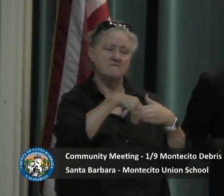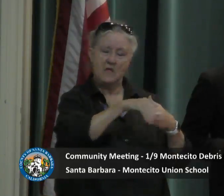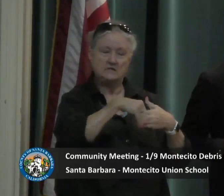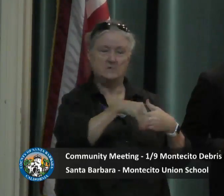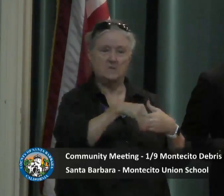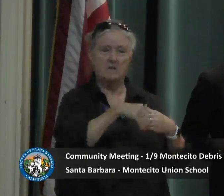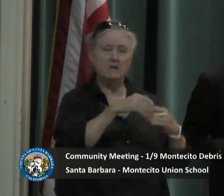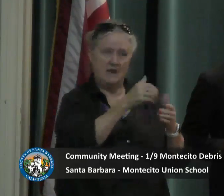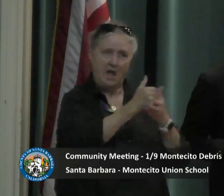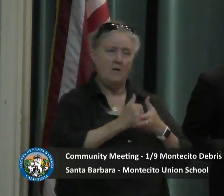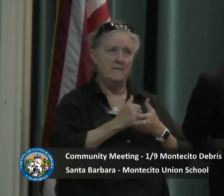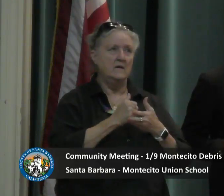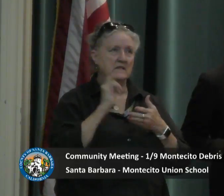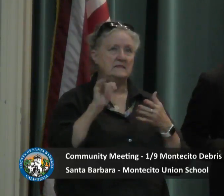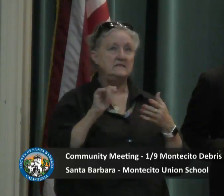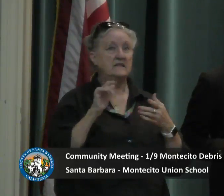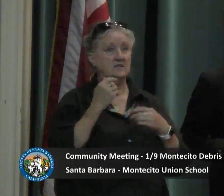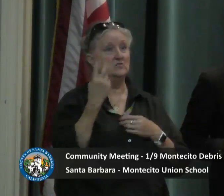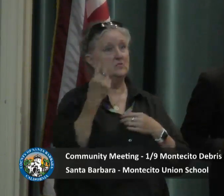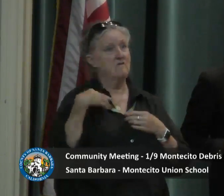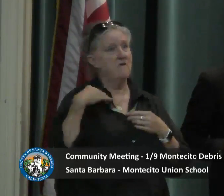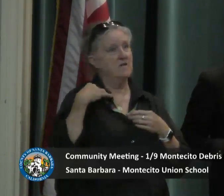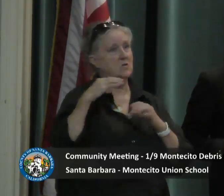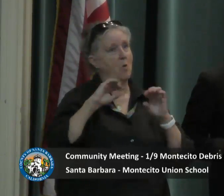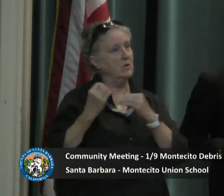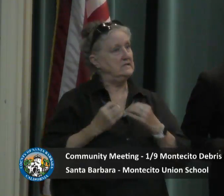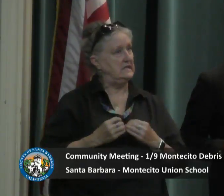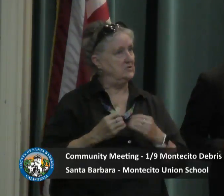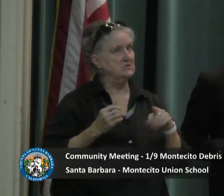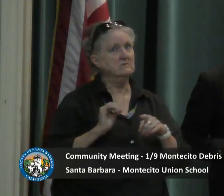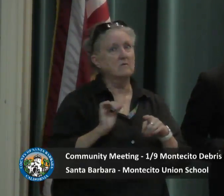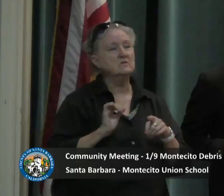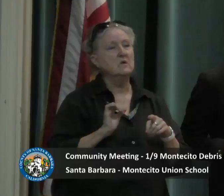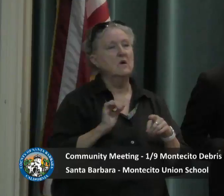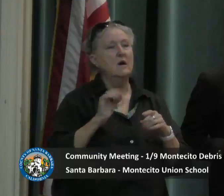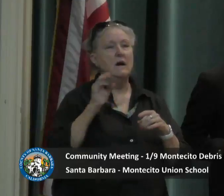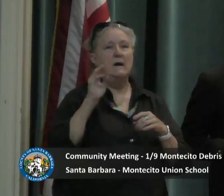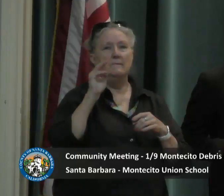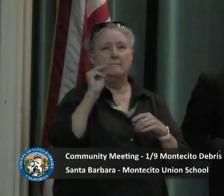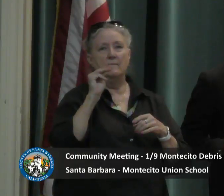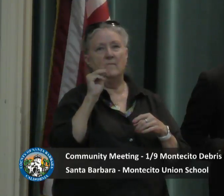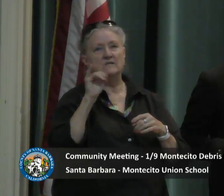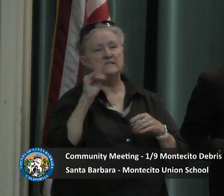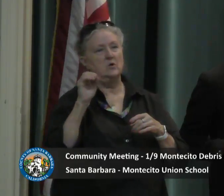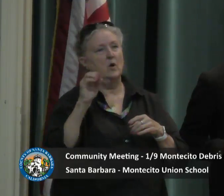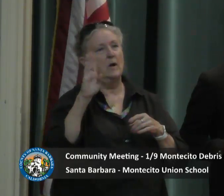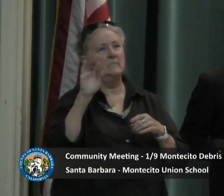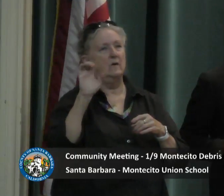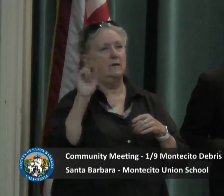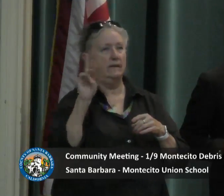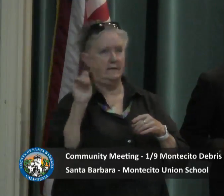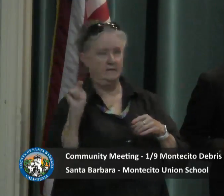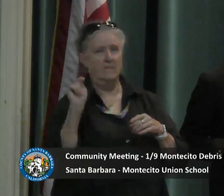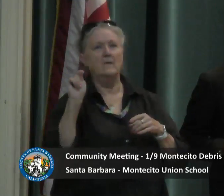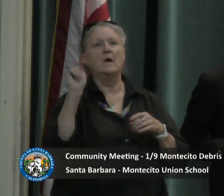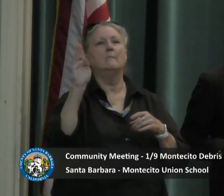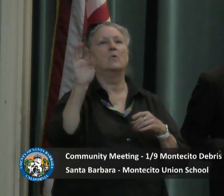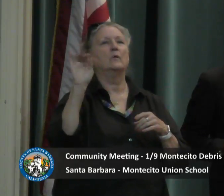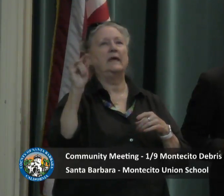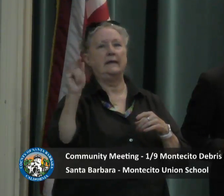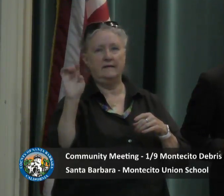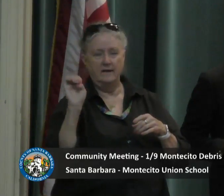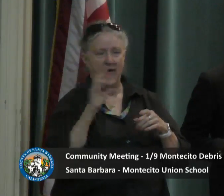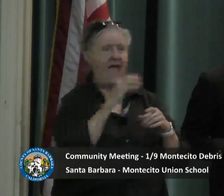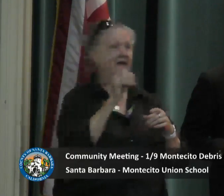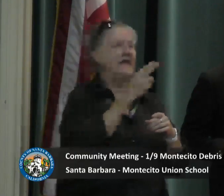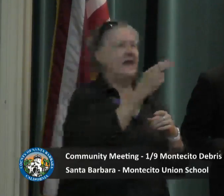this, and that there's 2 volunteer organizations, the Montecito Bucket Brigade and Habitat for Humanity, are stepping